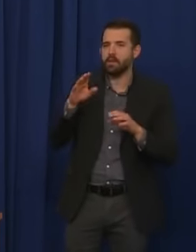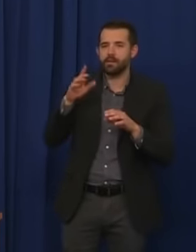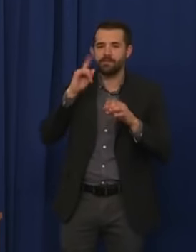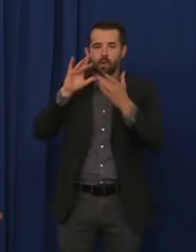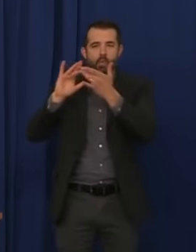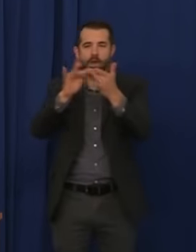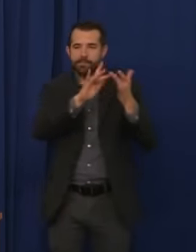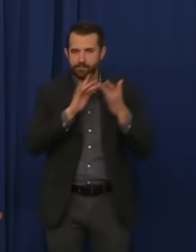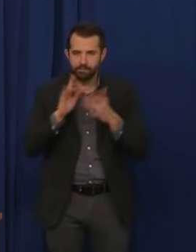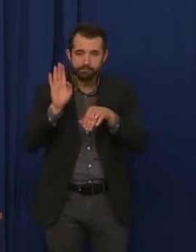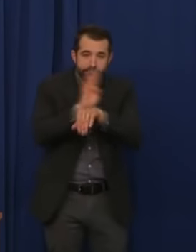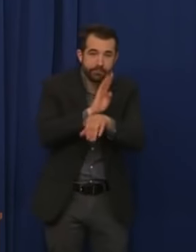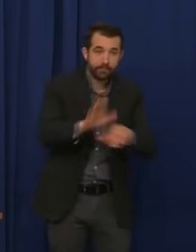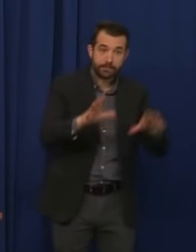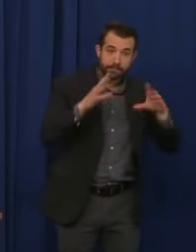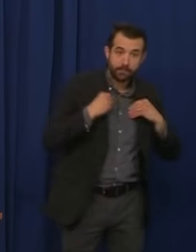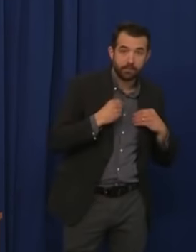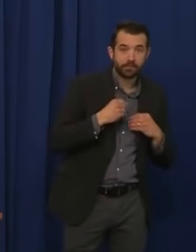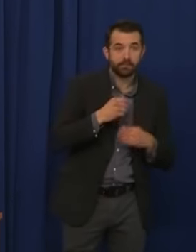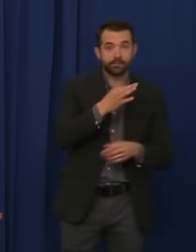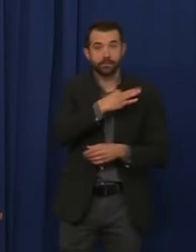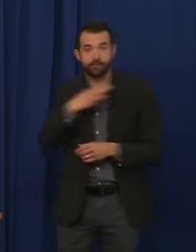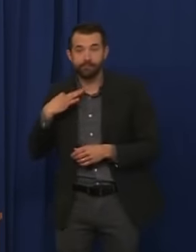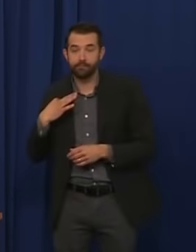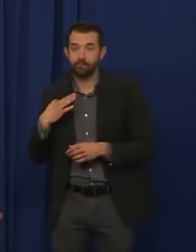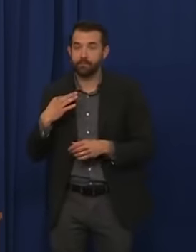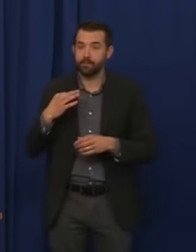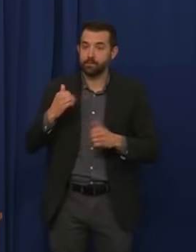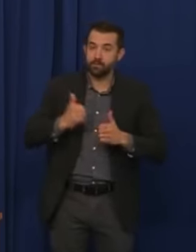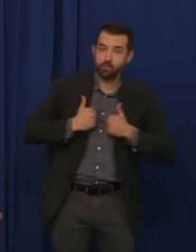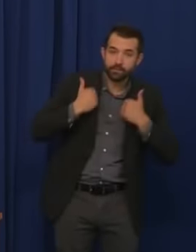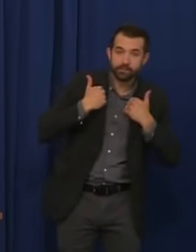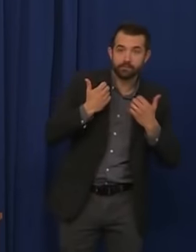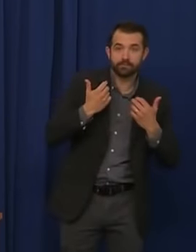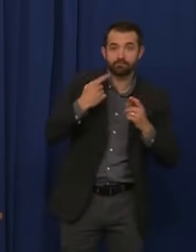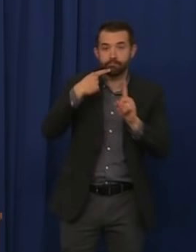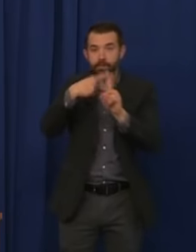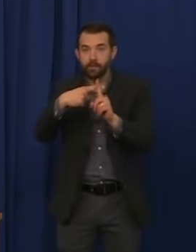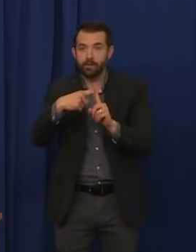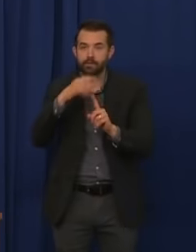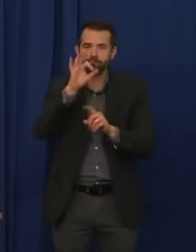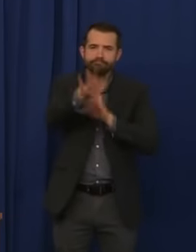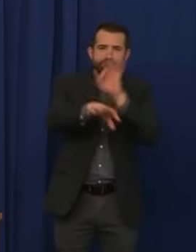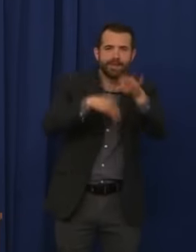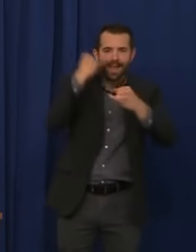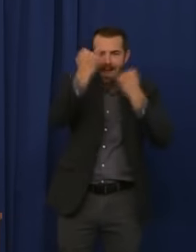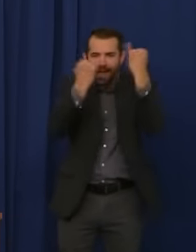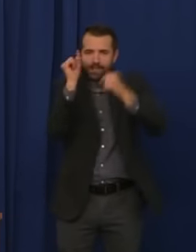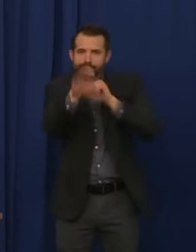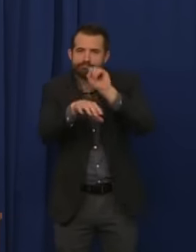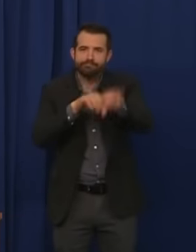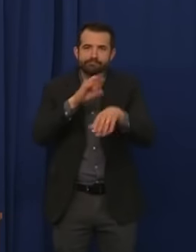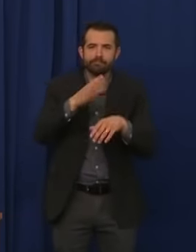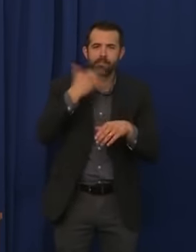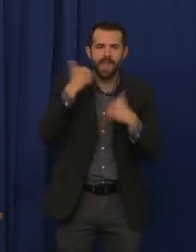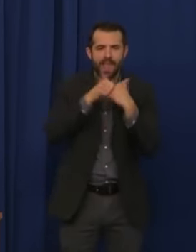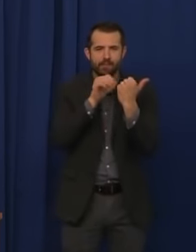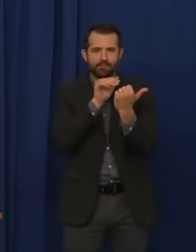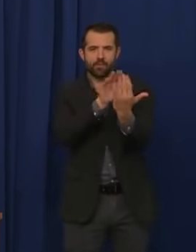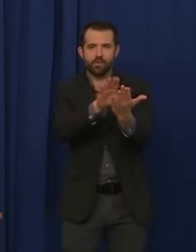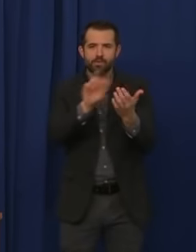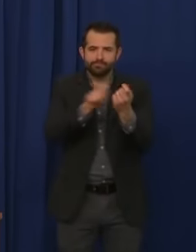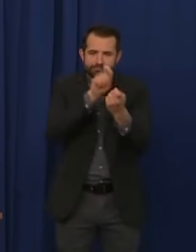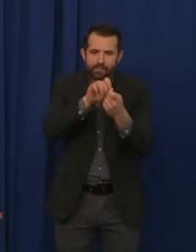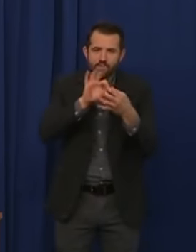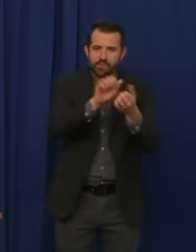business owners, employees, and residents to offer positive suggestions about particular industries and activities. We invite